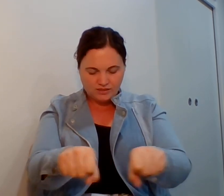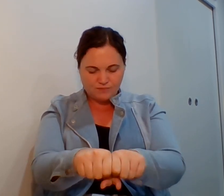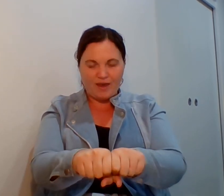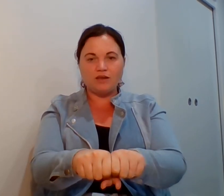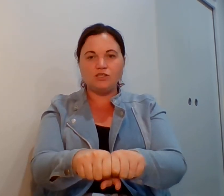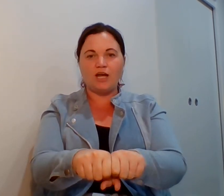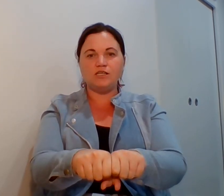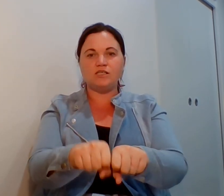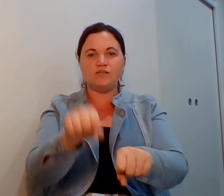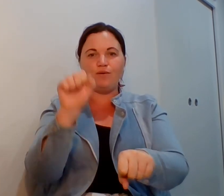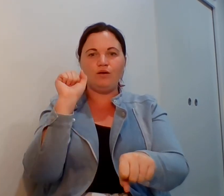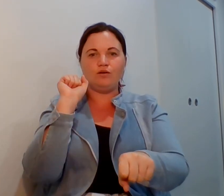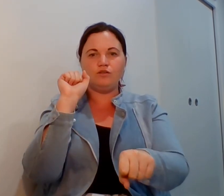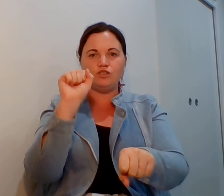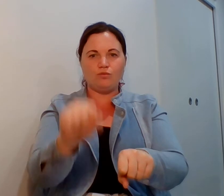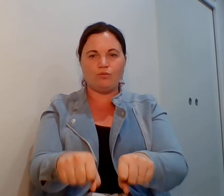Speck. Change the sp to r.